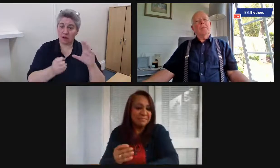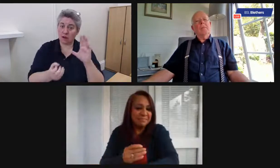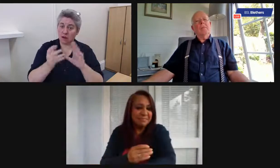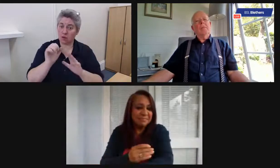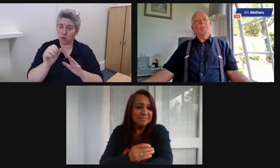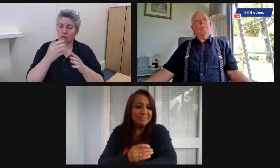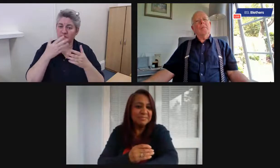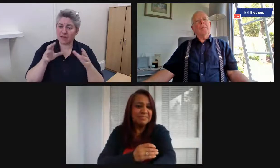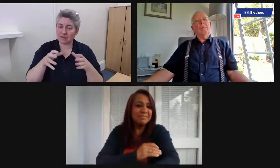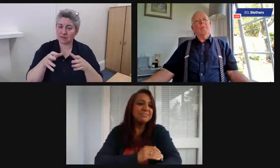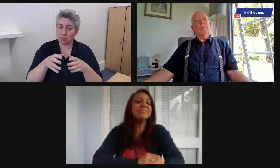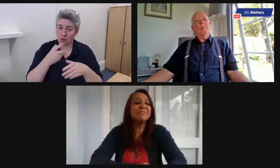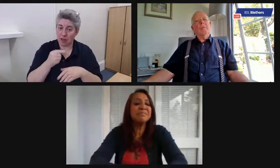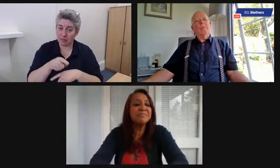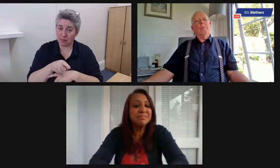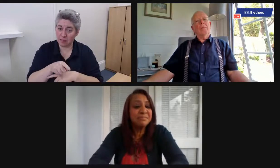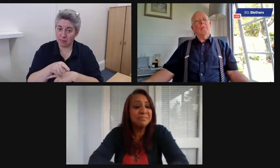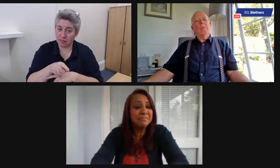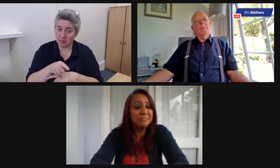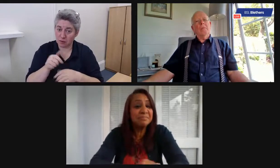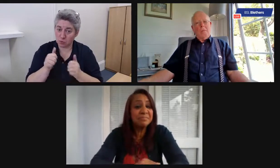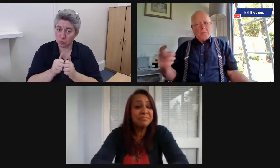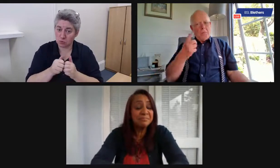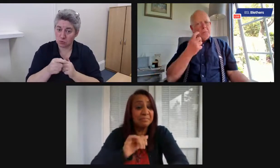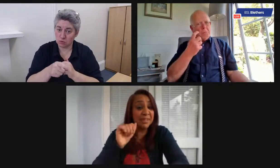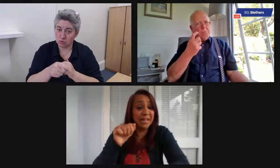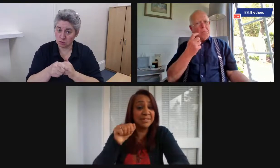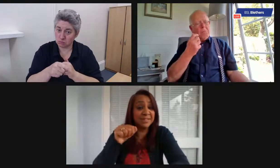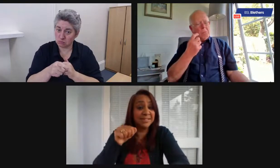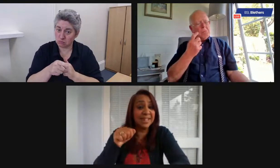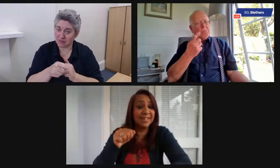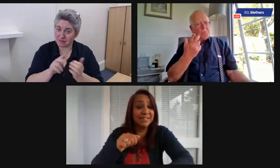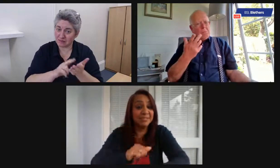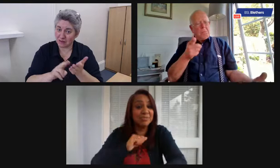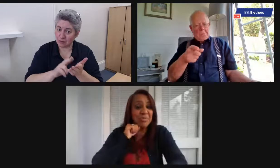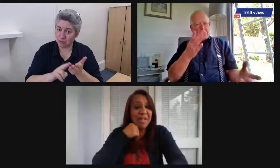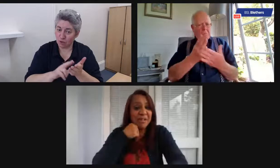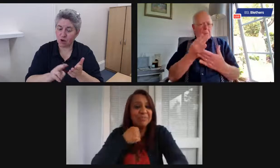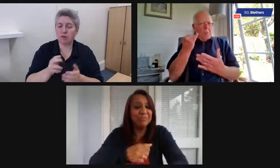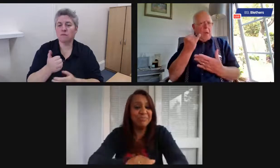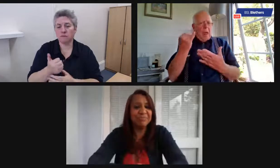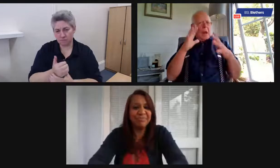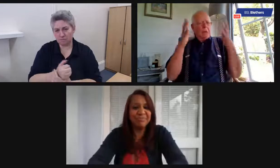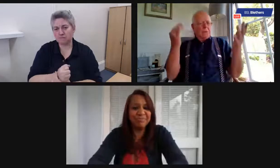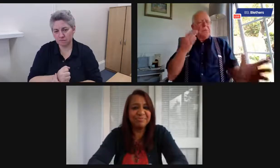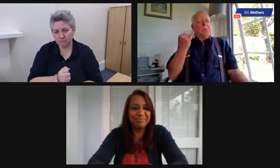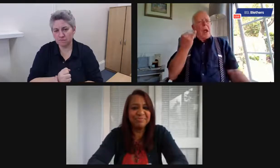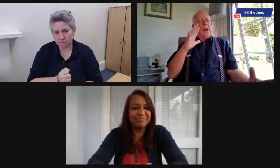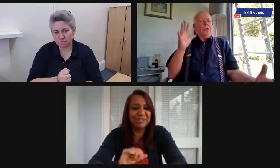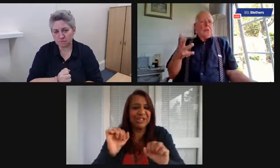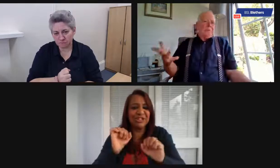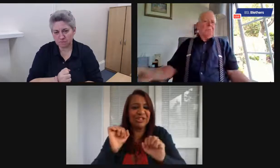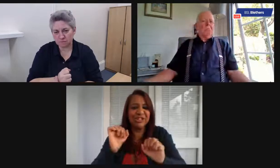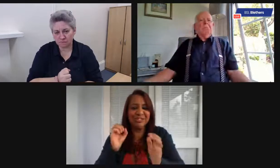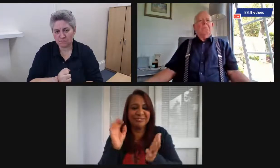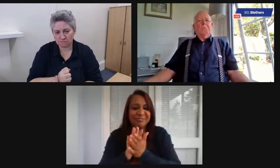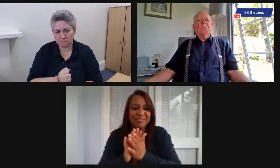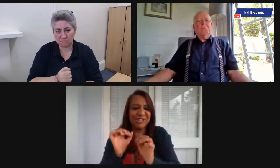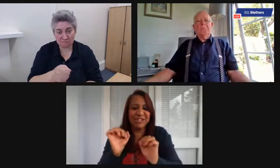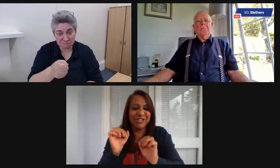Dave, see if has that been up? Could you, if you took a photograph of that, you could put that in your Facebook page? Oh,